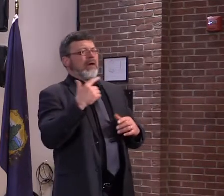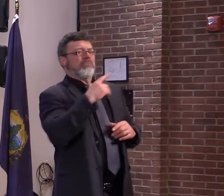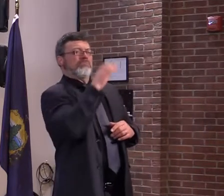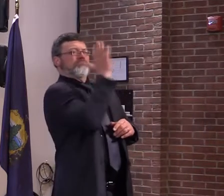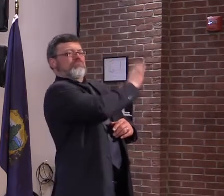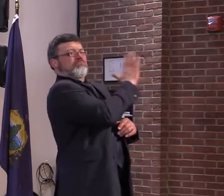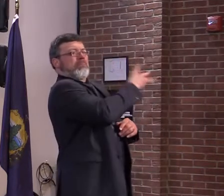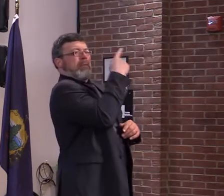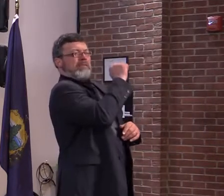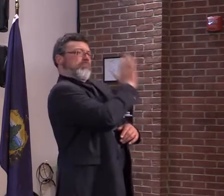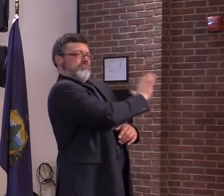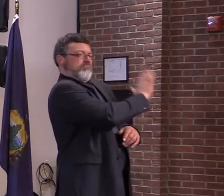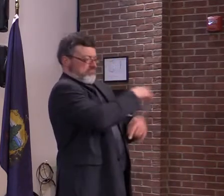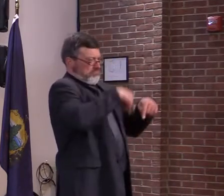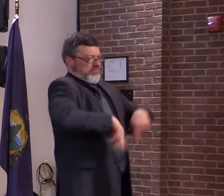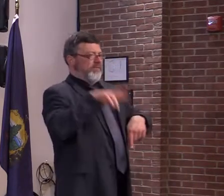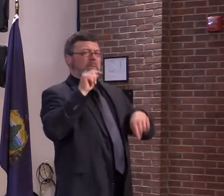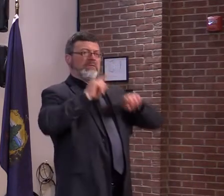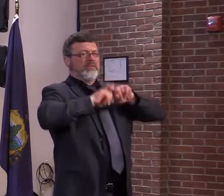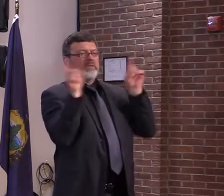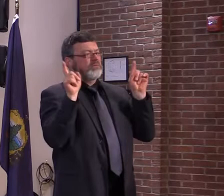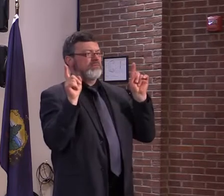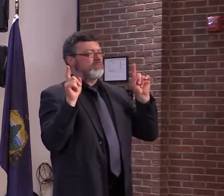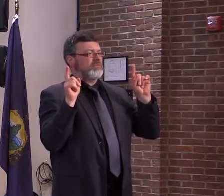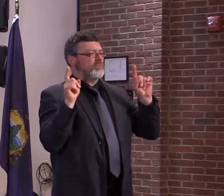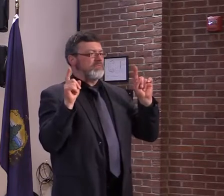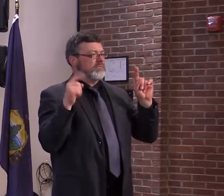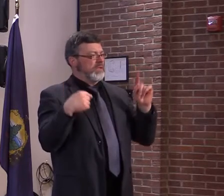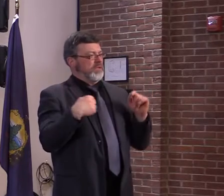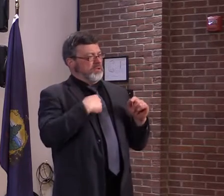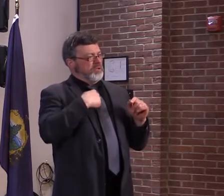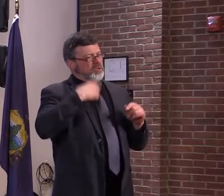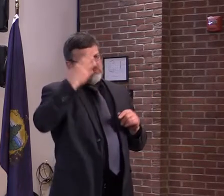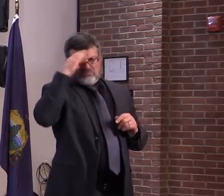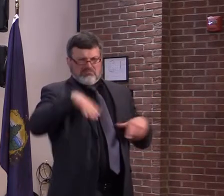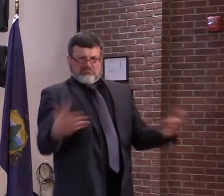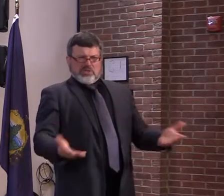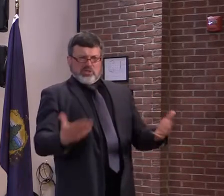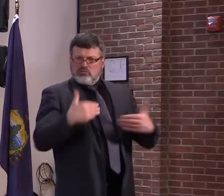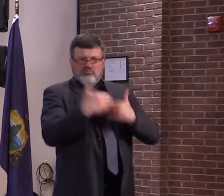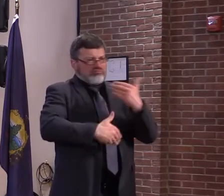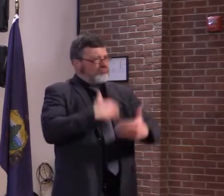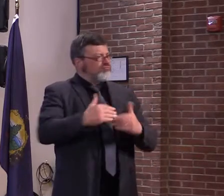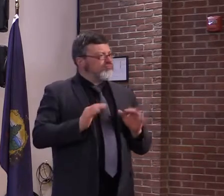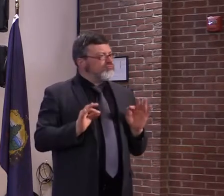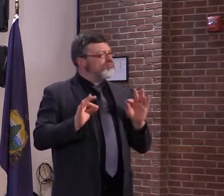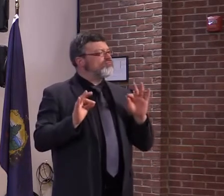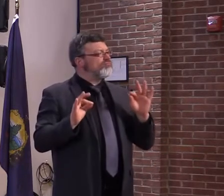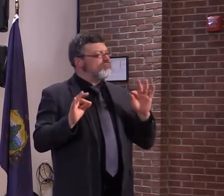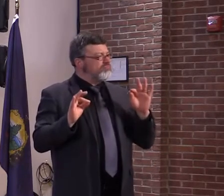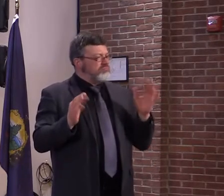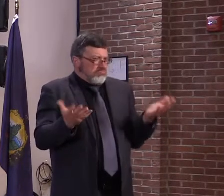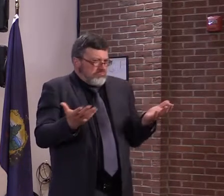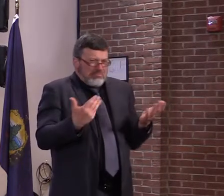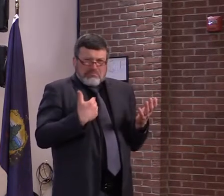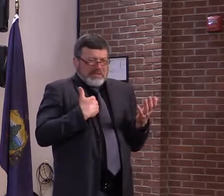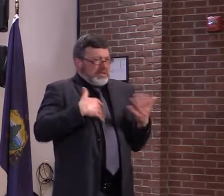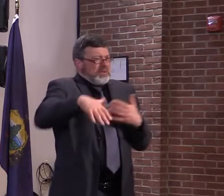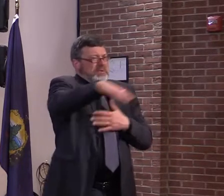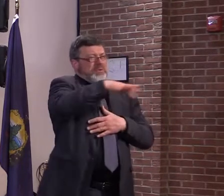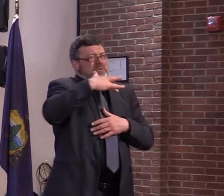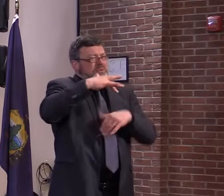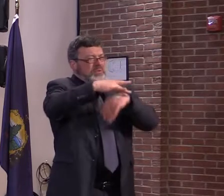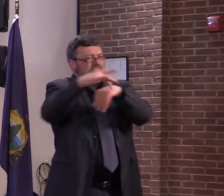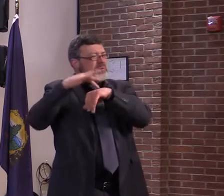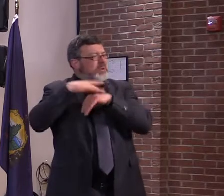they do, but we're in pretty good shape here in Vermont right now, as Commissioner Levine had articulated